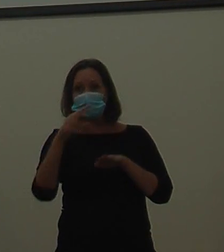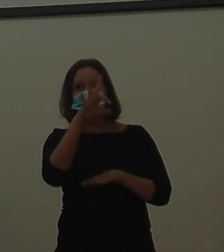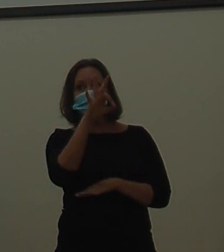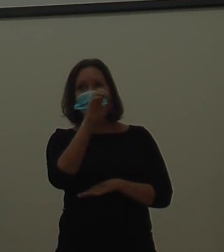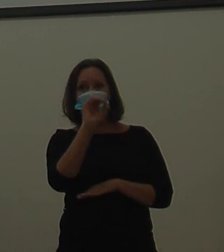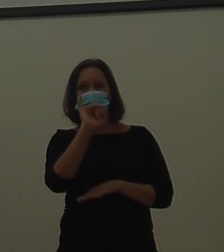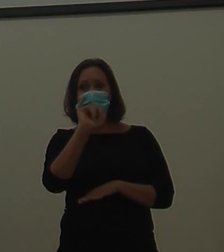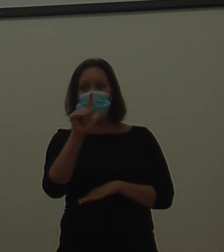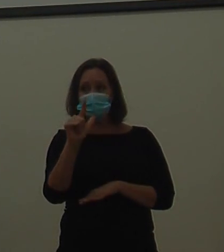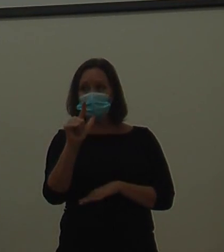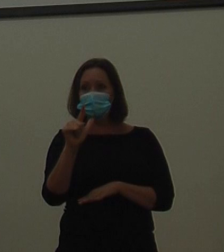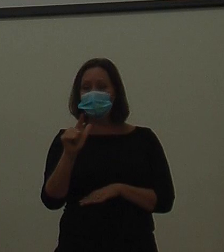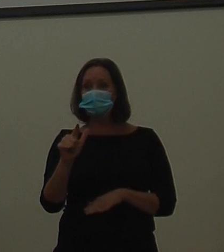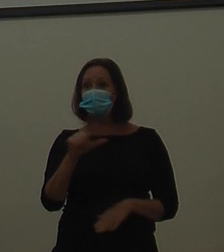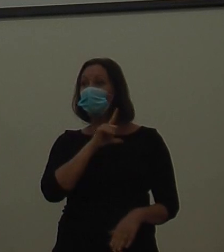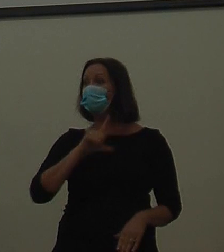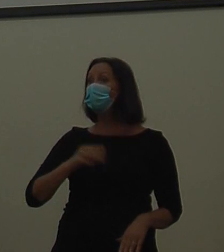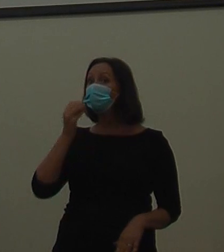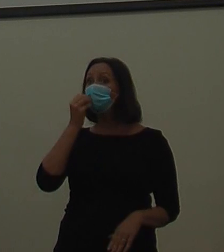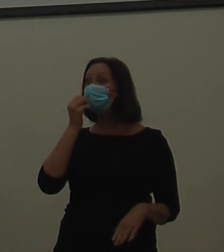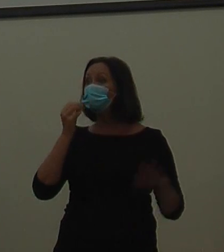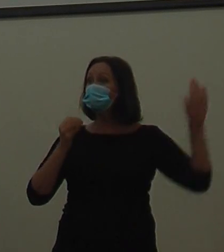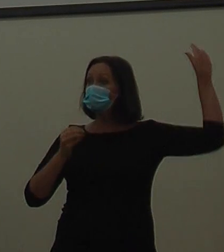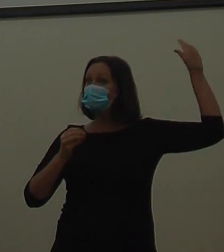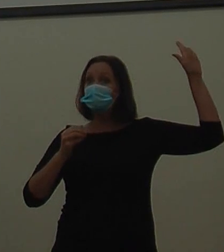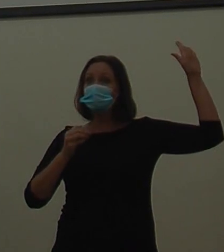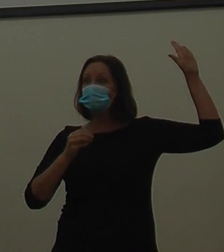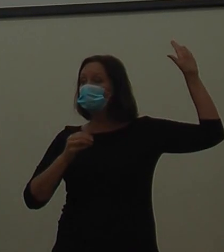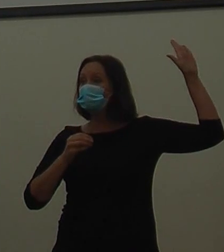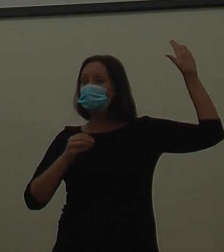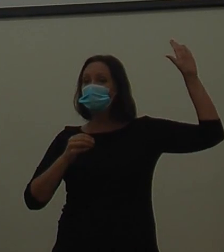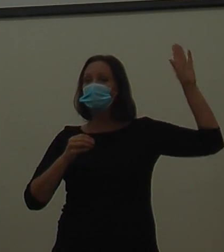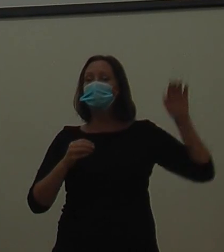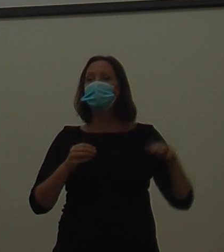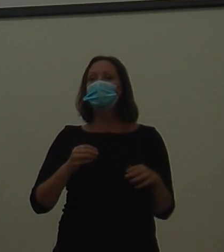Communion will be taken. Just keep your hand up if you haven't got this. Communion will be,